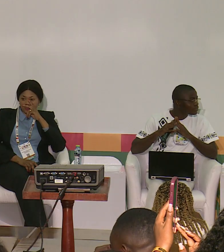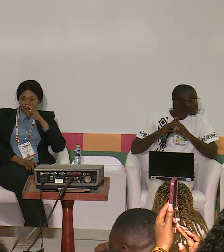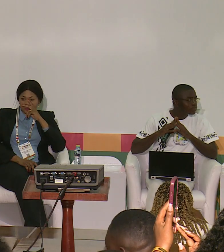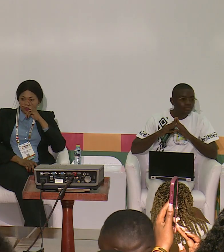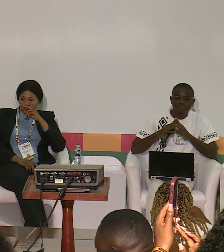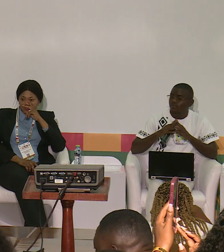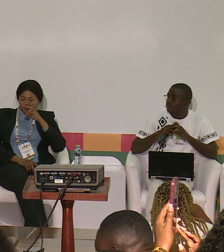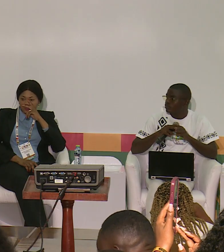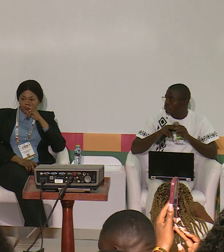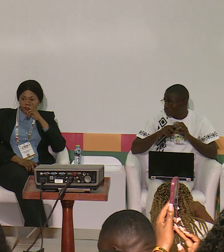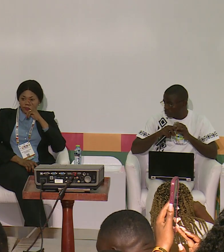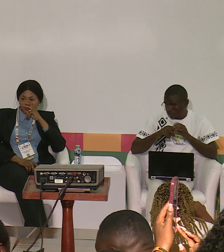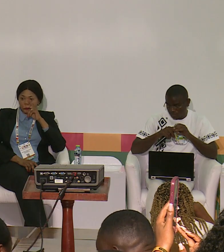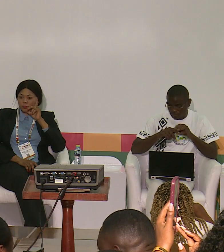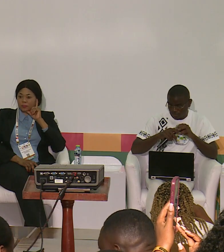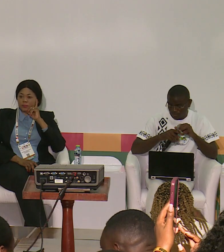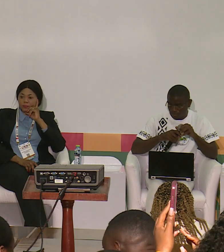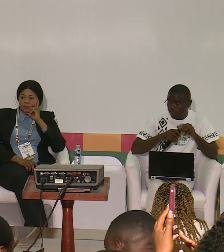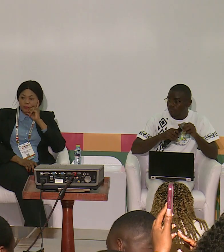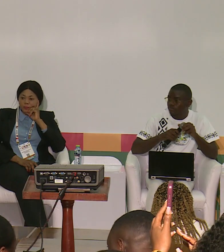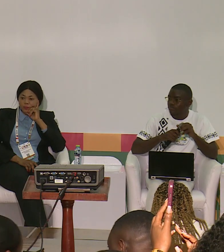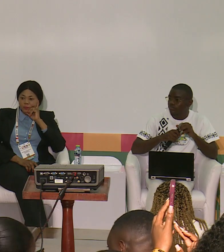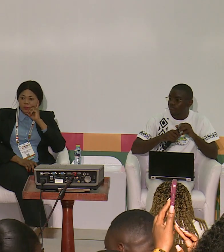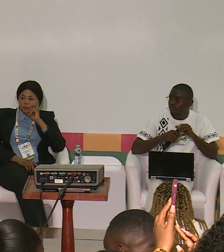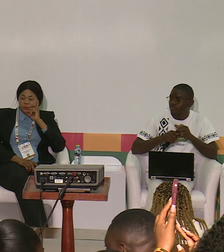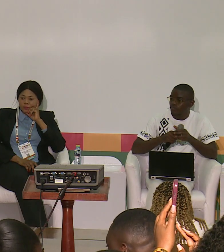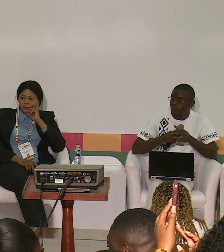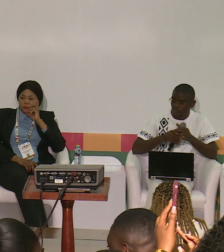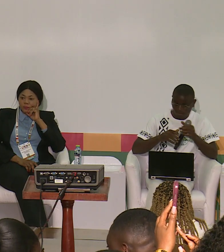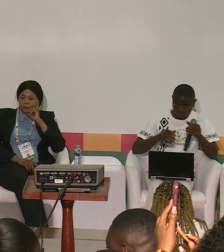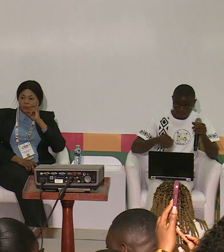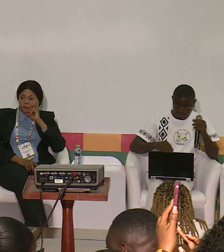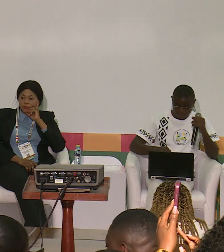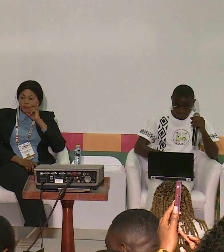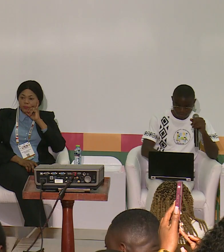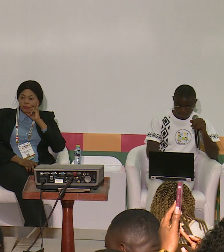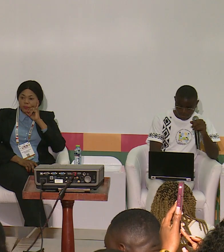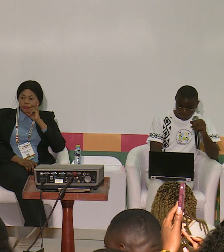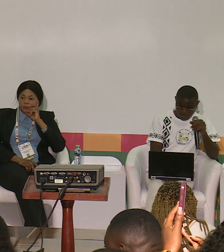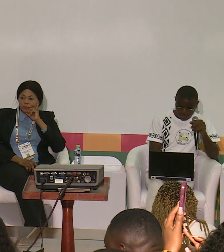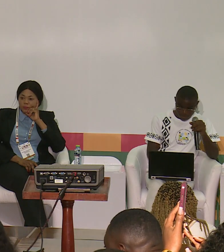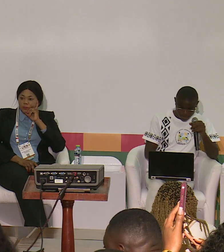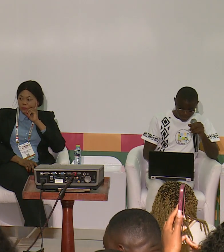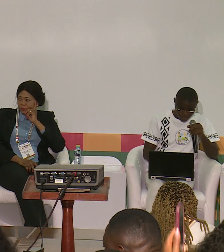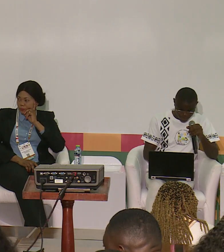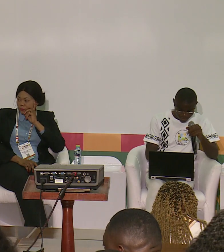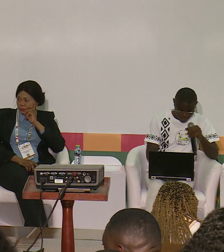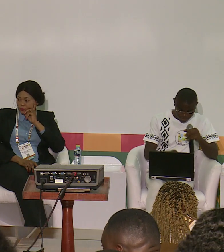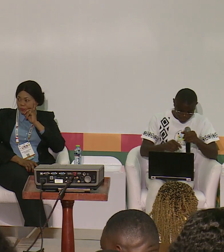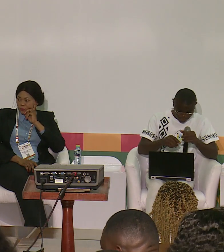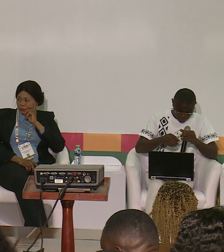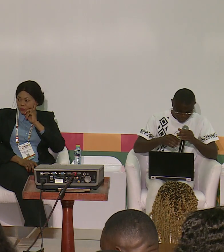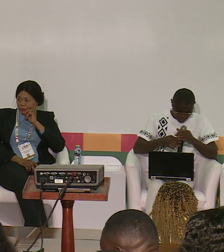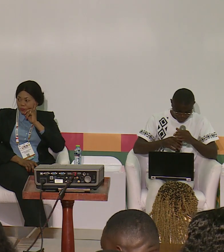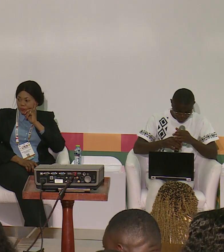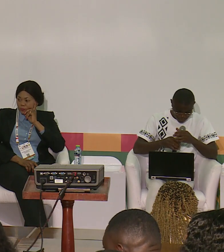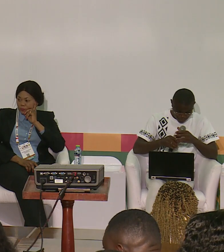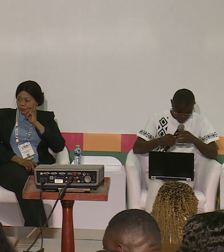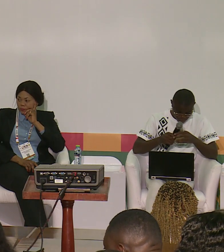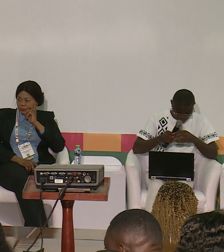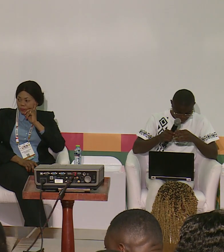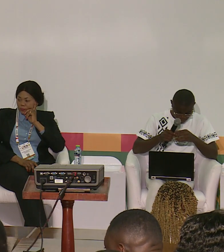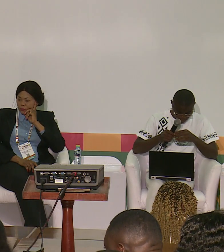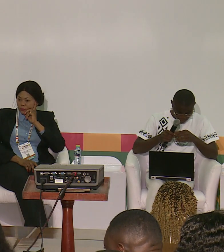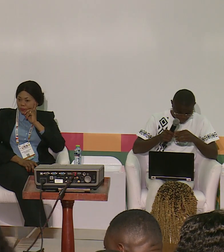your presentation. I found out that they are not being mentioned. Sometimes it's good, to have like a very descriptive that they are